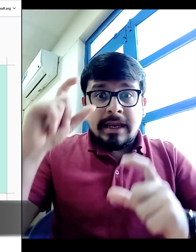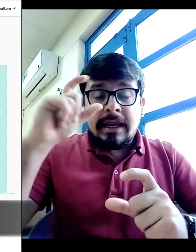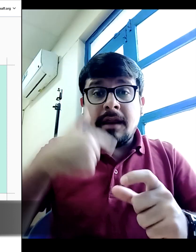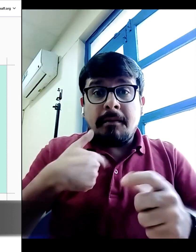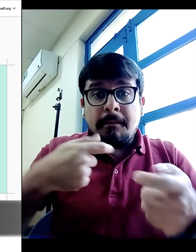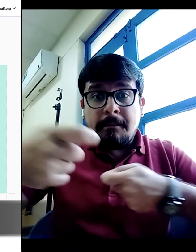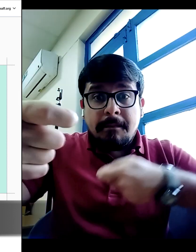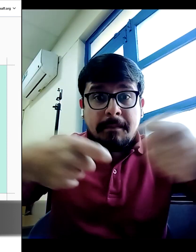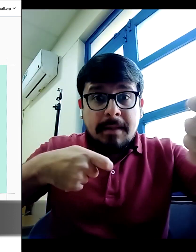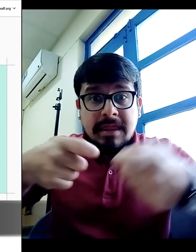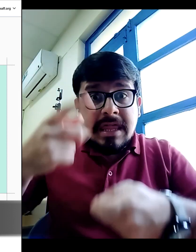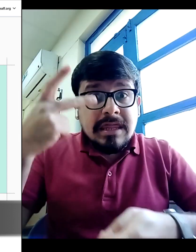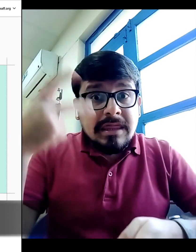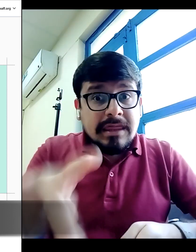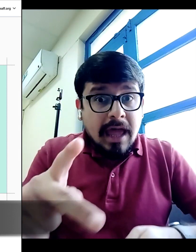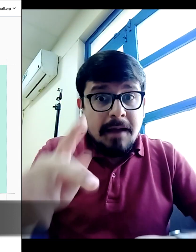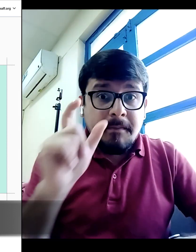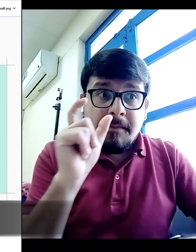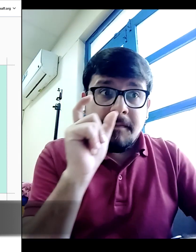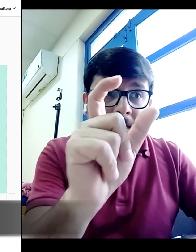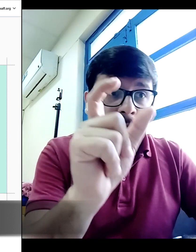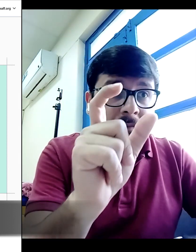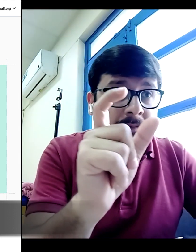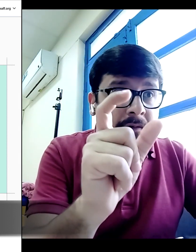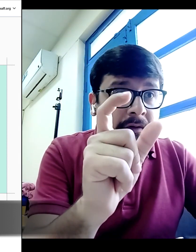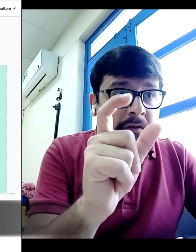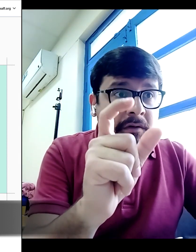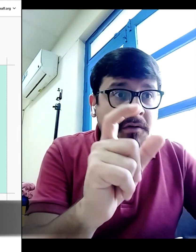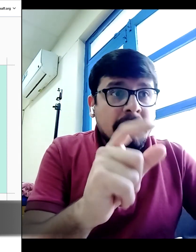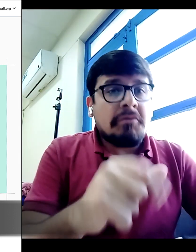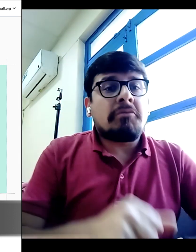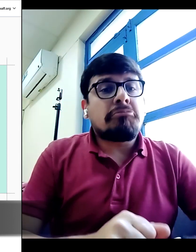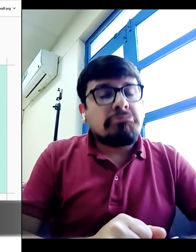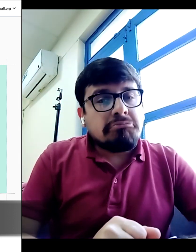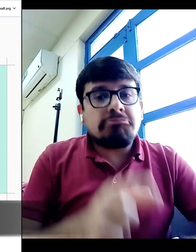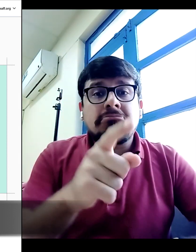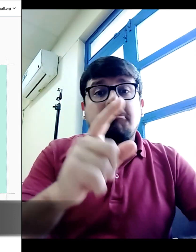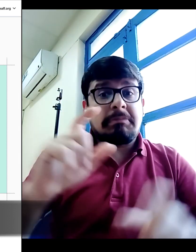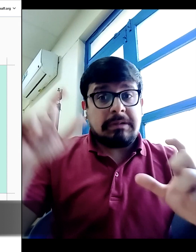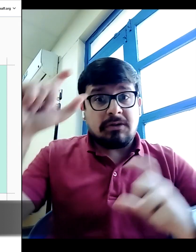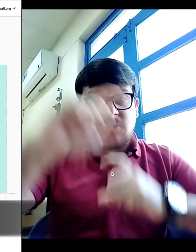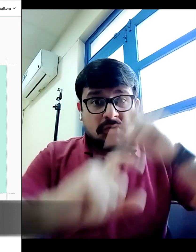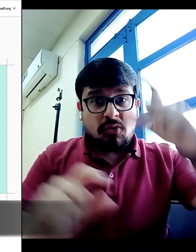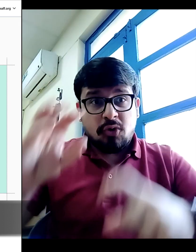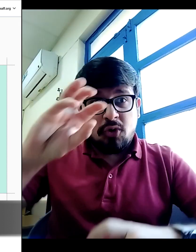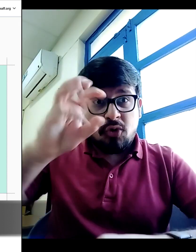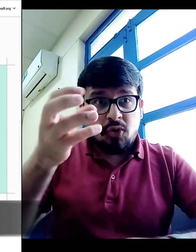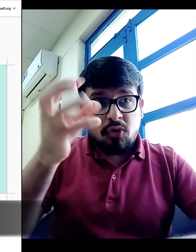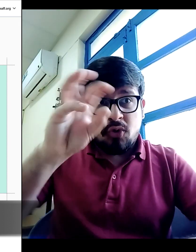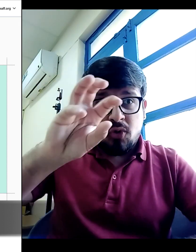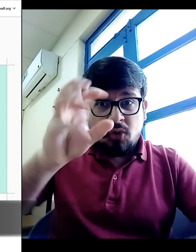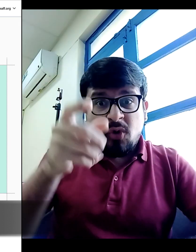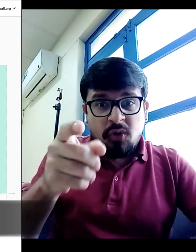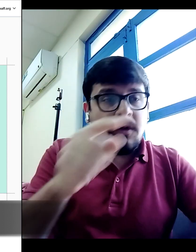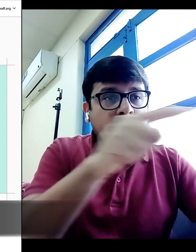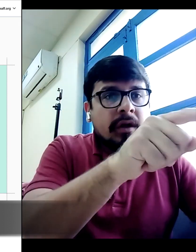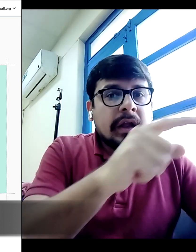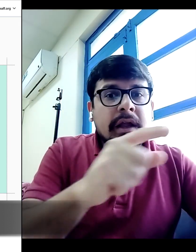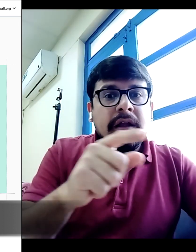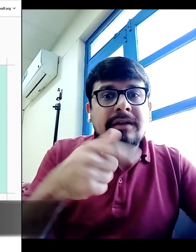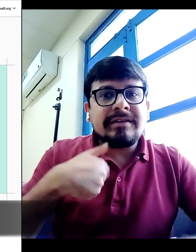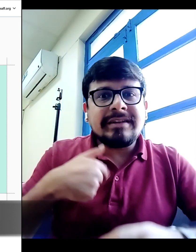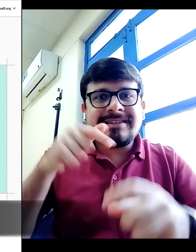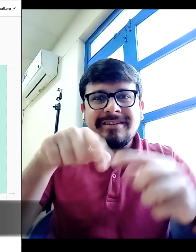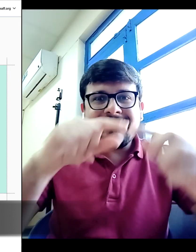is there. But this logo does not allow my slogan. So I would